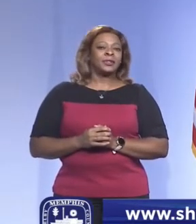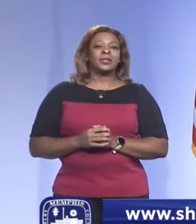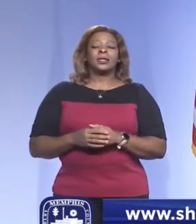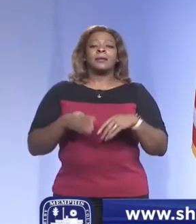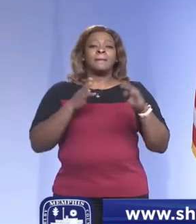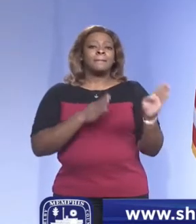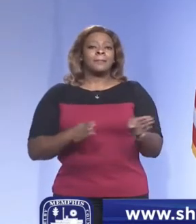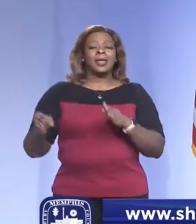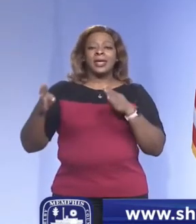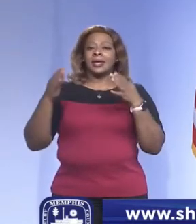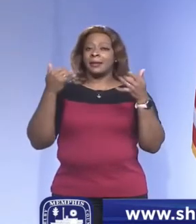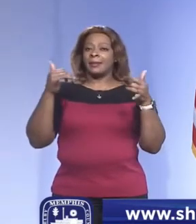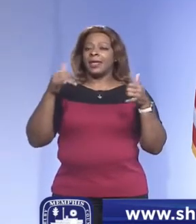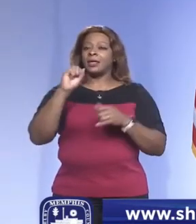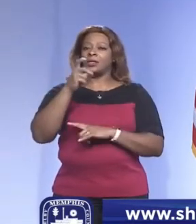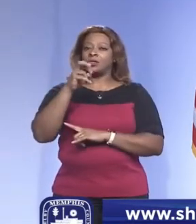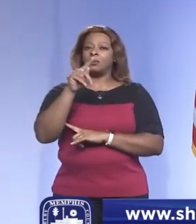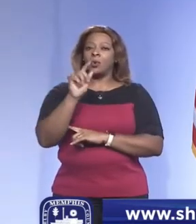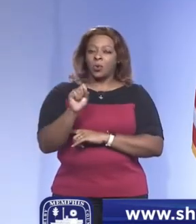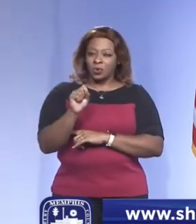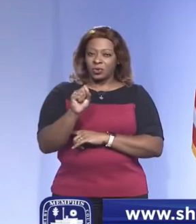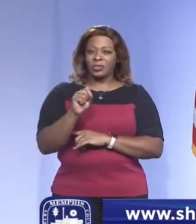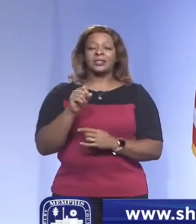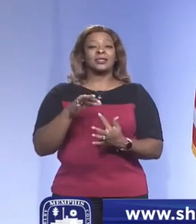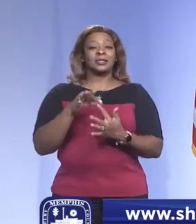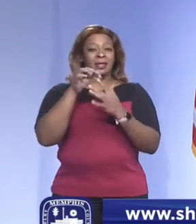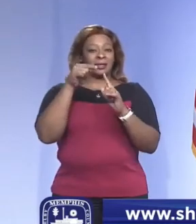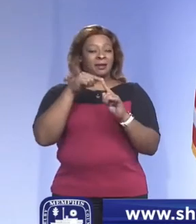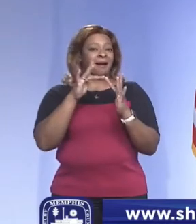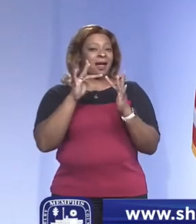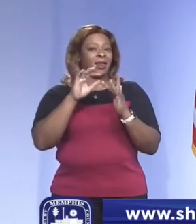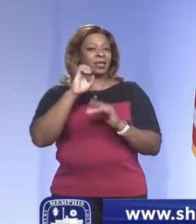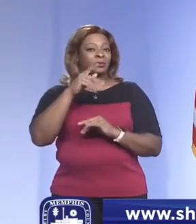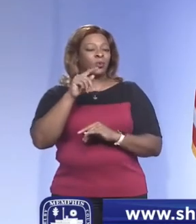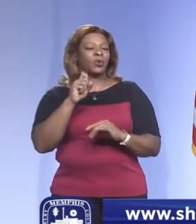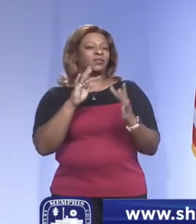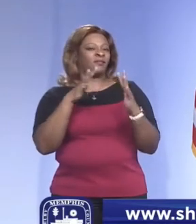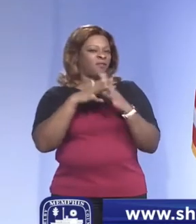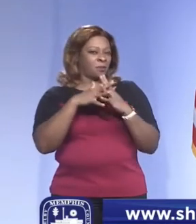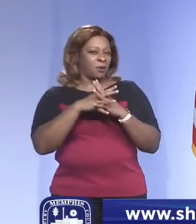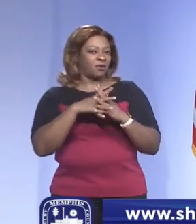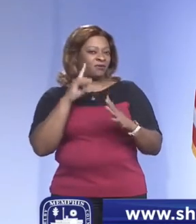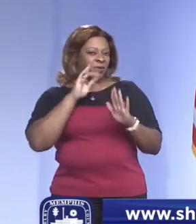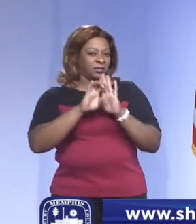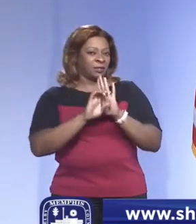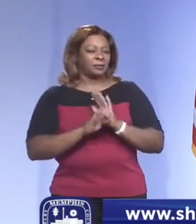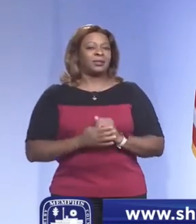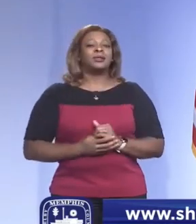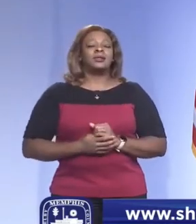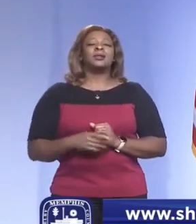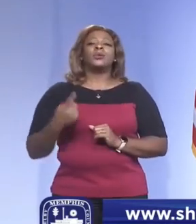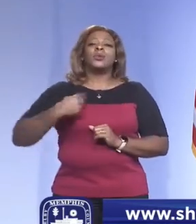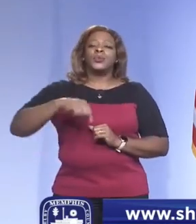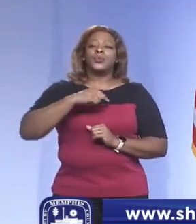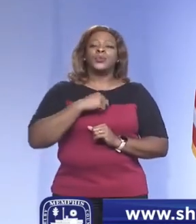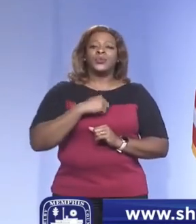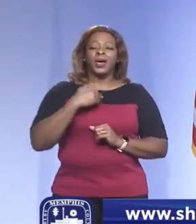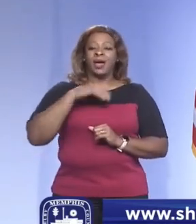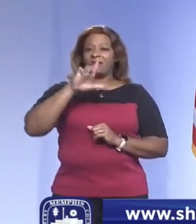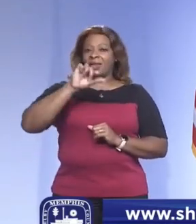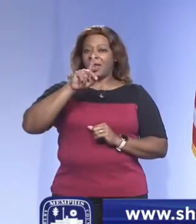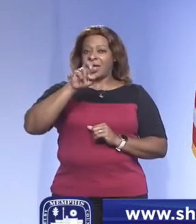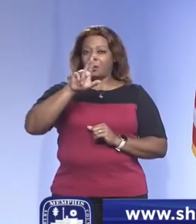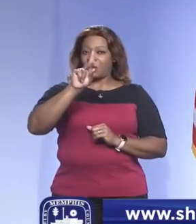playing of sports, particular contact sports, football, and we have the Labor